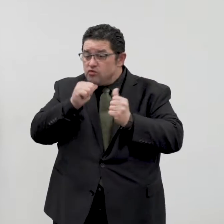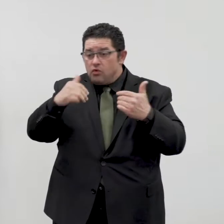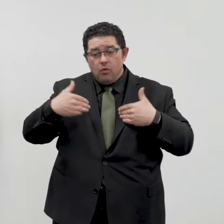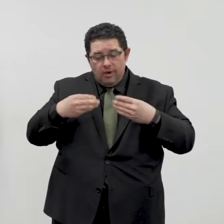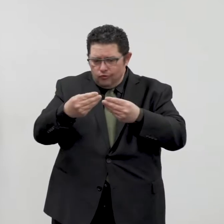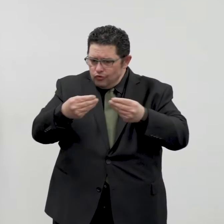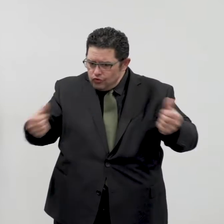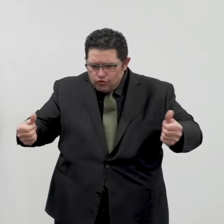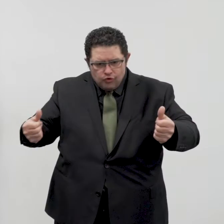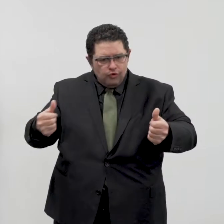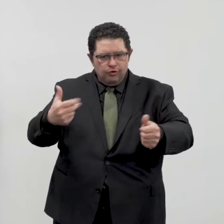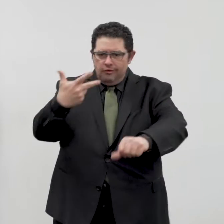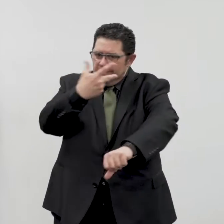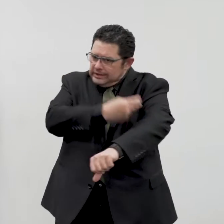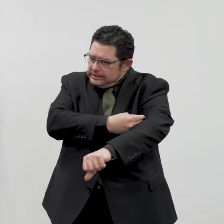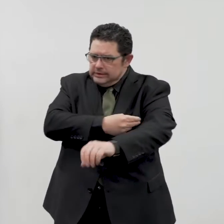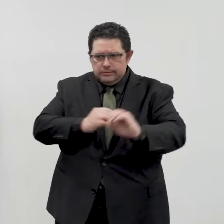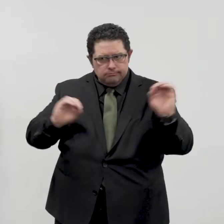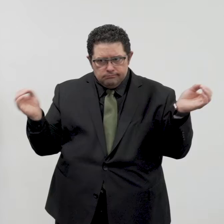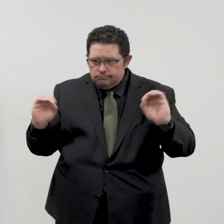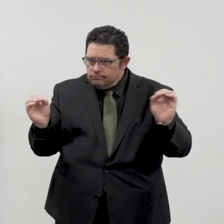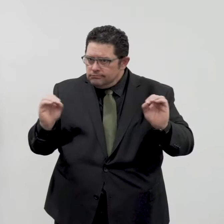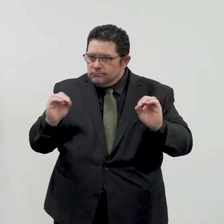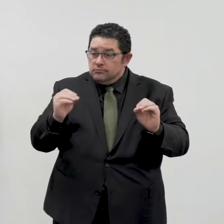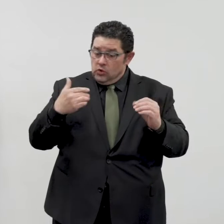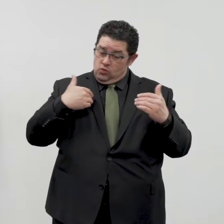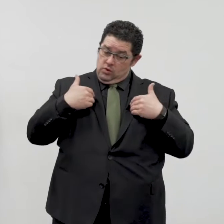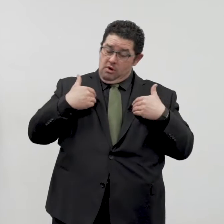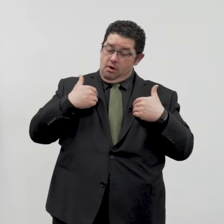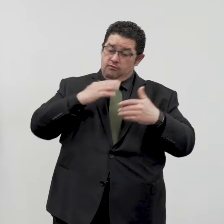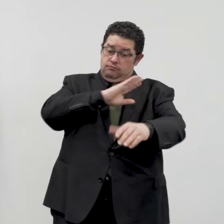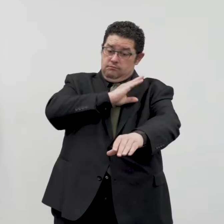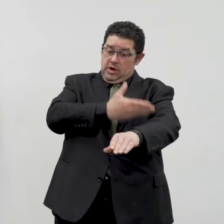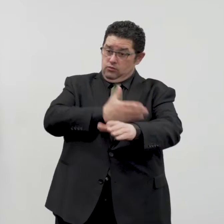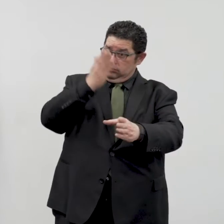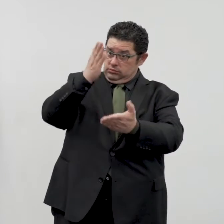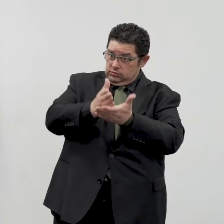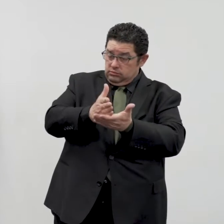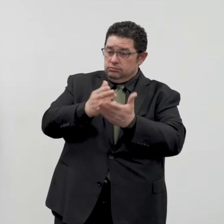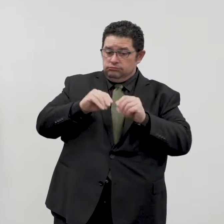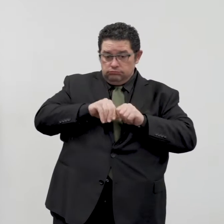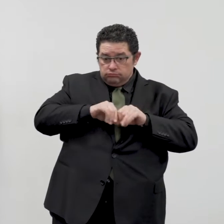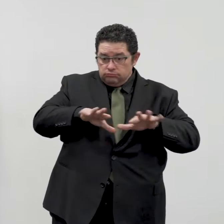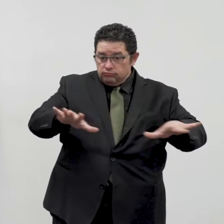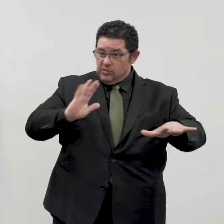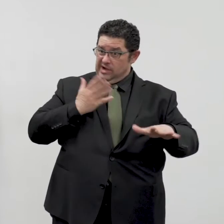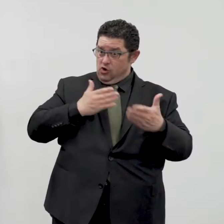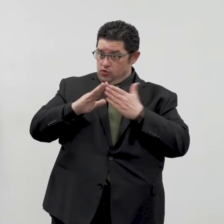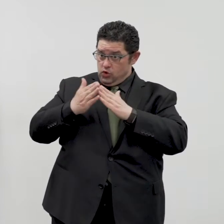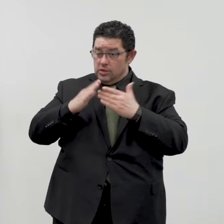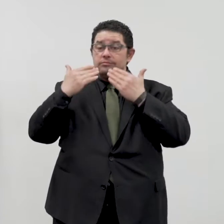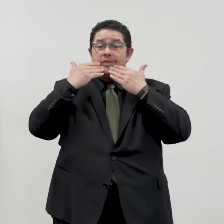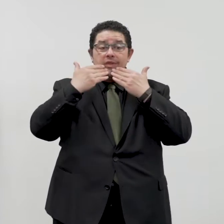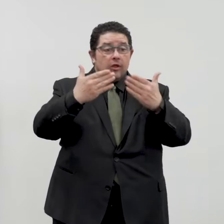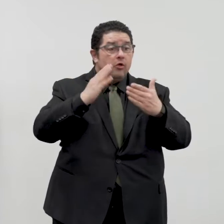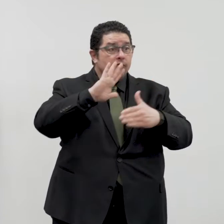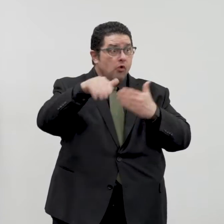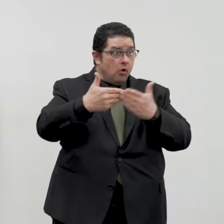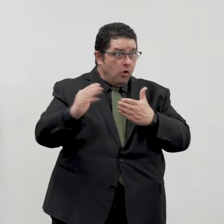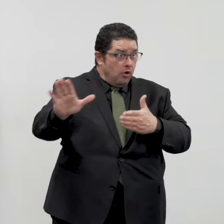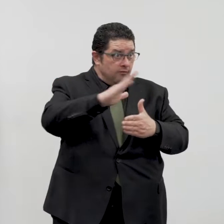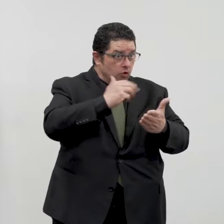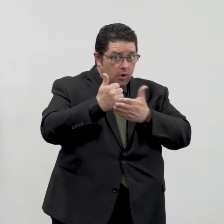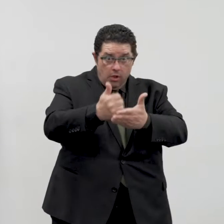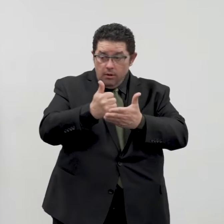vaccine, but we do have the ability to stop the spread of this virus in our community. Thanks to all of you for your help, and I'd be glad to answer any